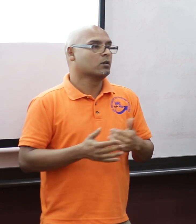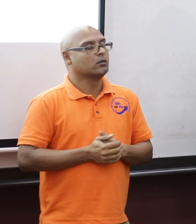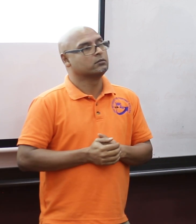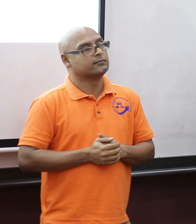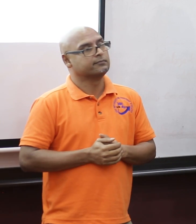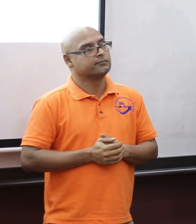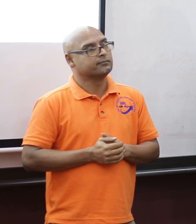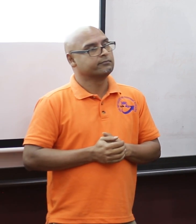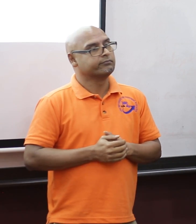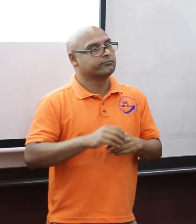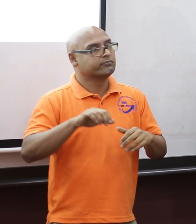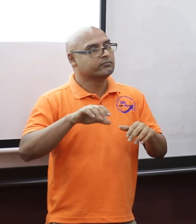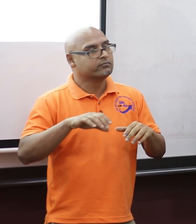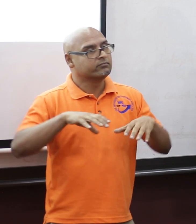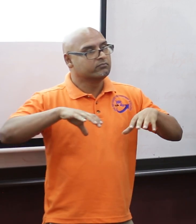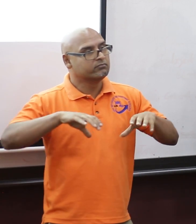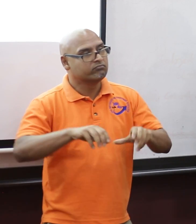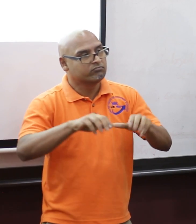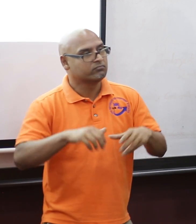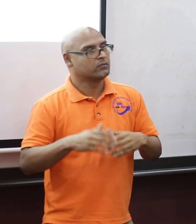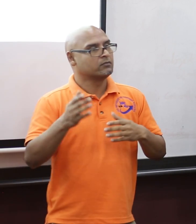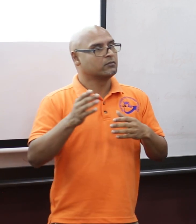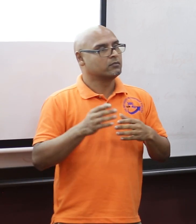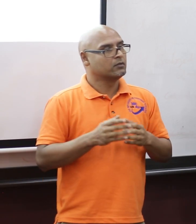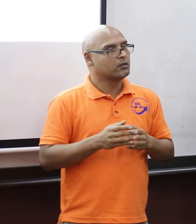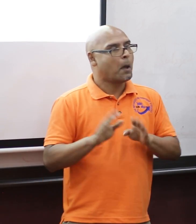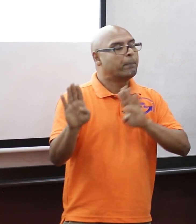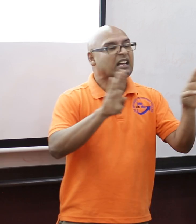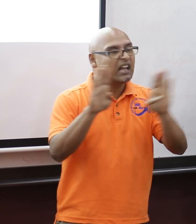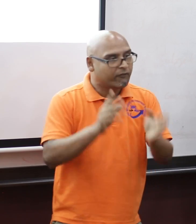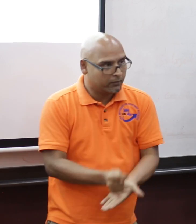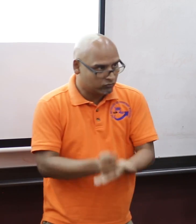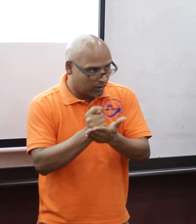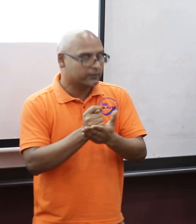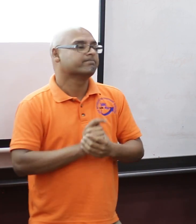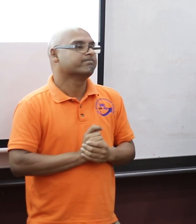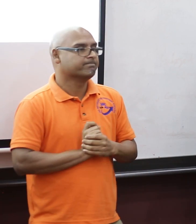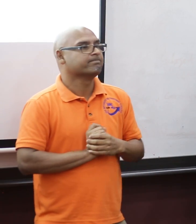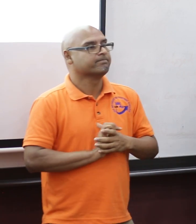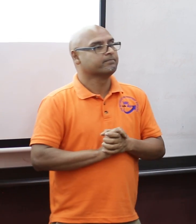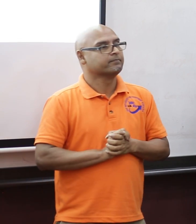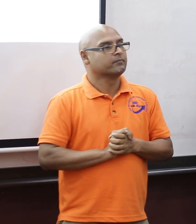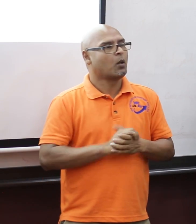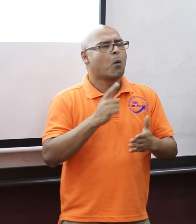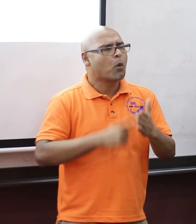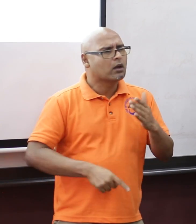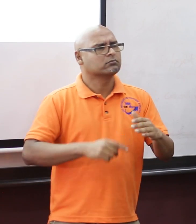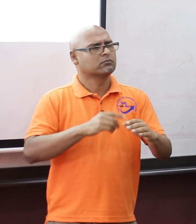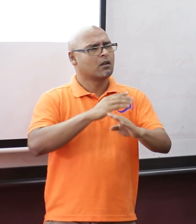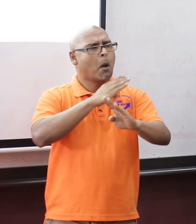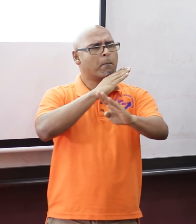occupational therapy, behavioral therapy. Okay? So what are some barriers to inclusion? We have